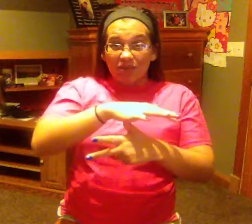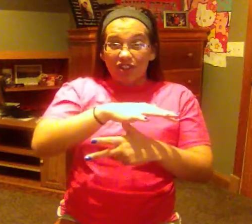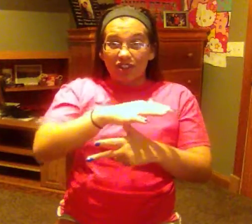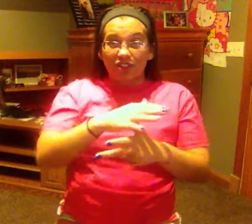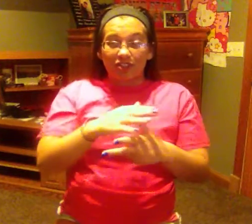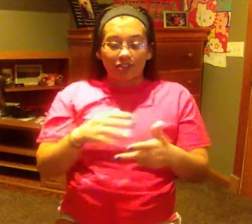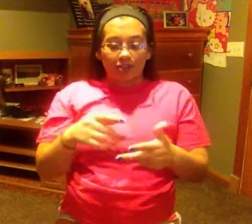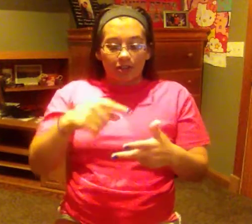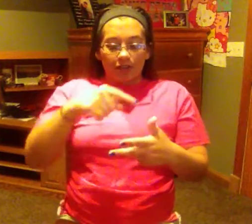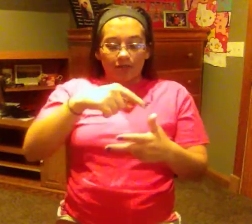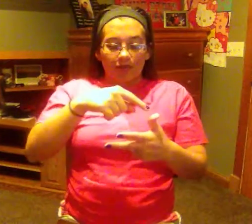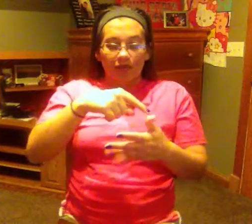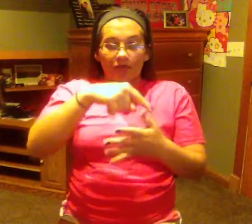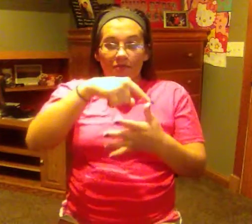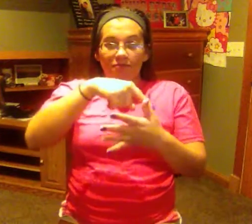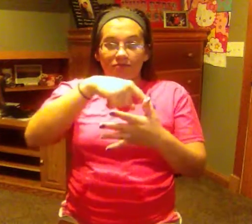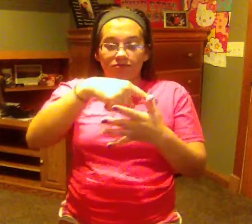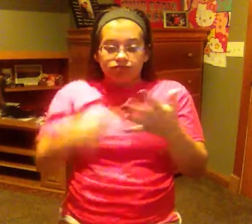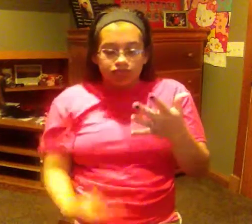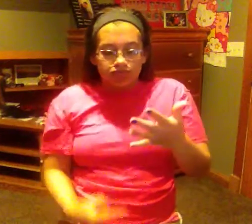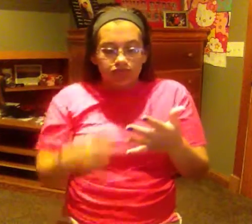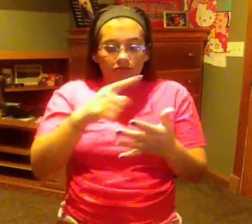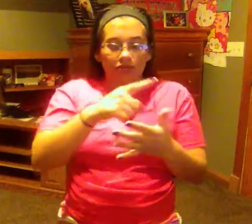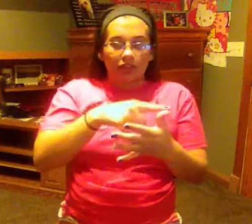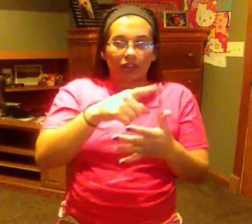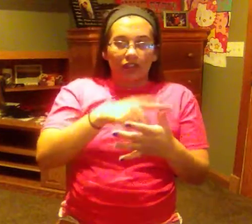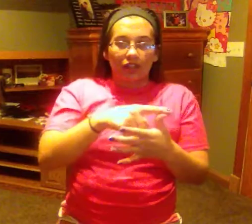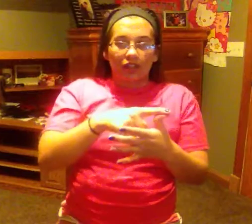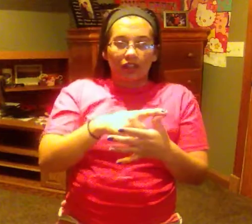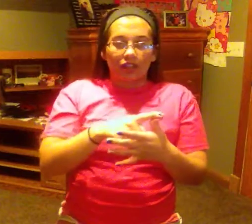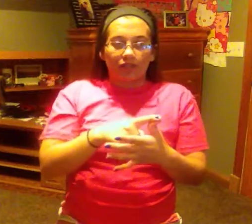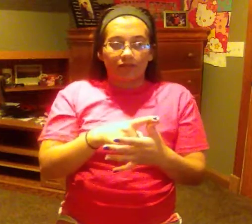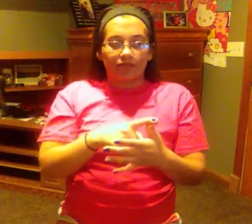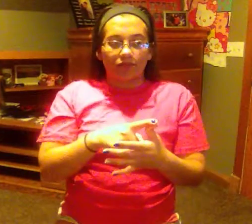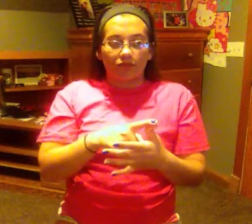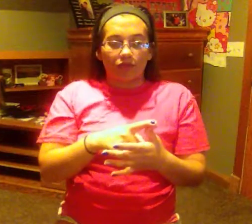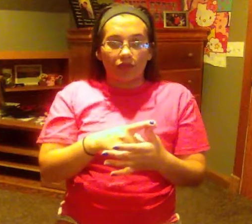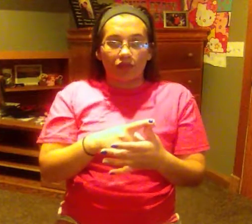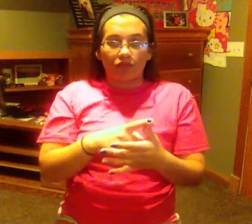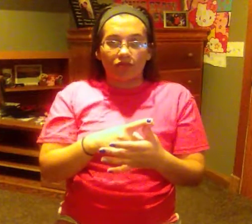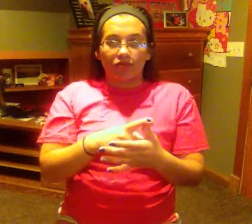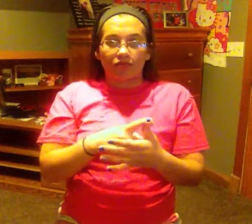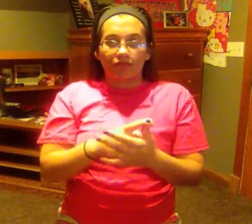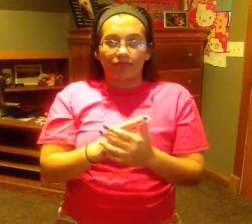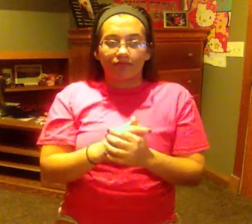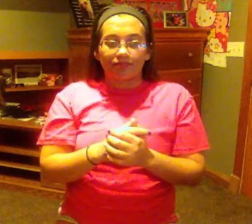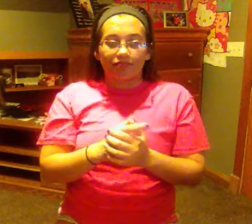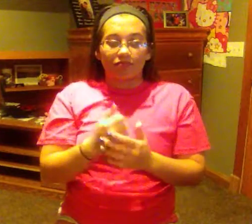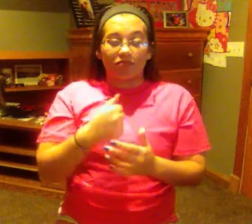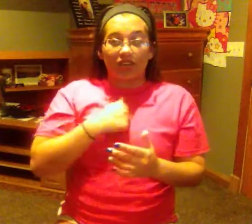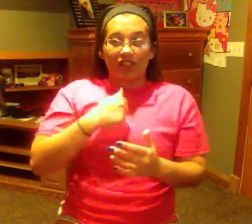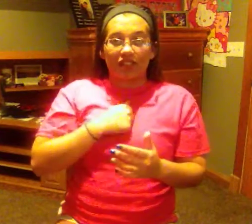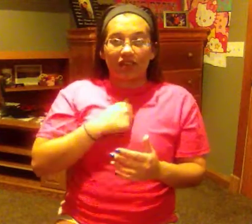helicopter pilot, joining the Guard is the best way to get the training and education you need. I'm proud of the people I work with, and I'm proud of the aviation